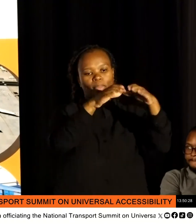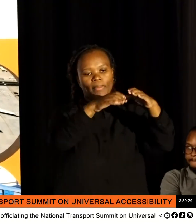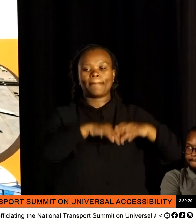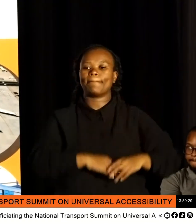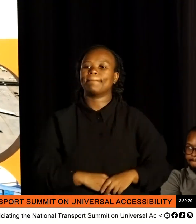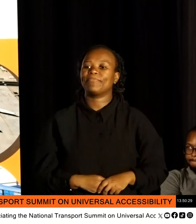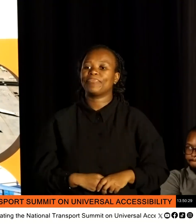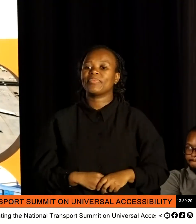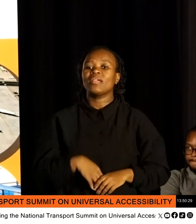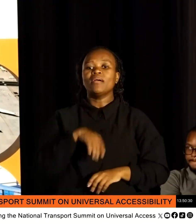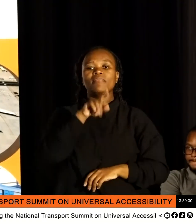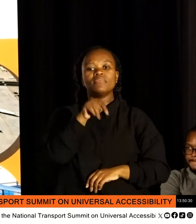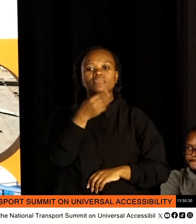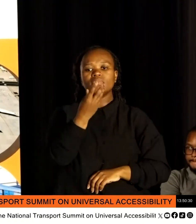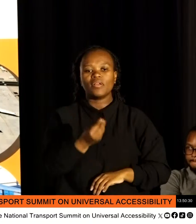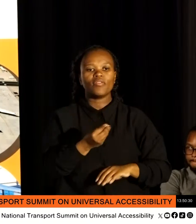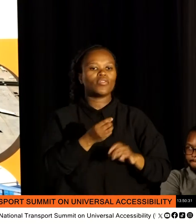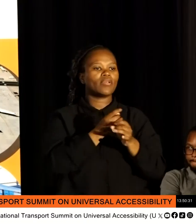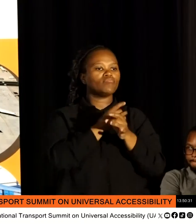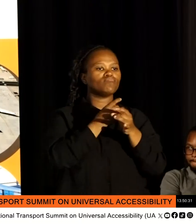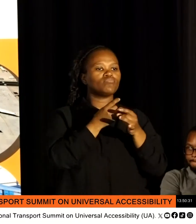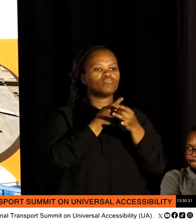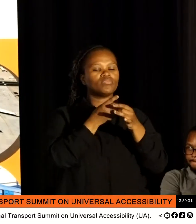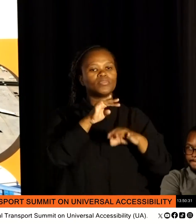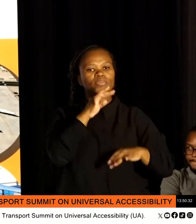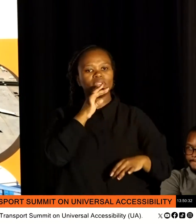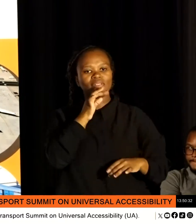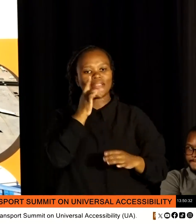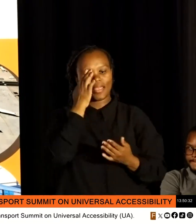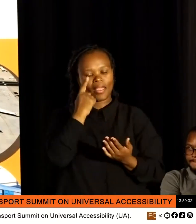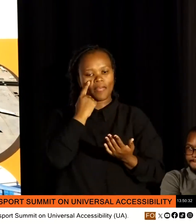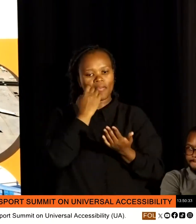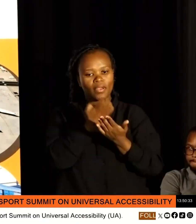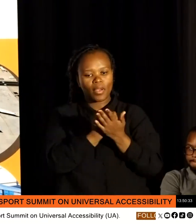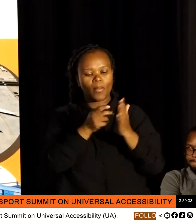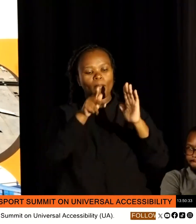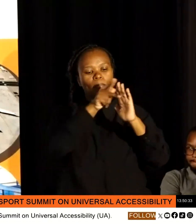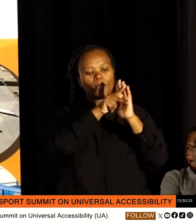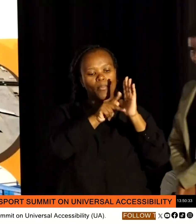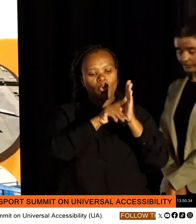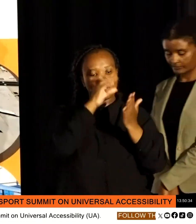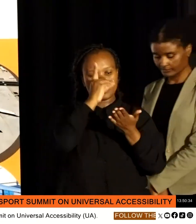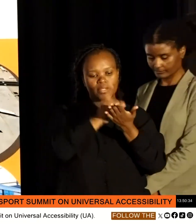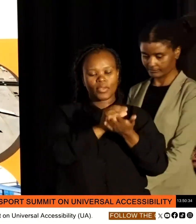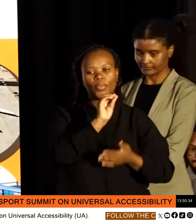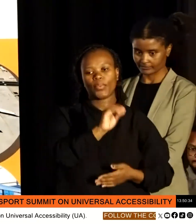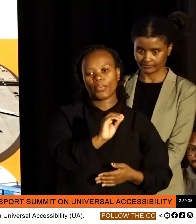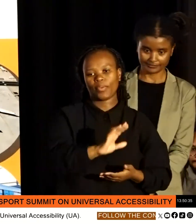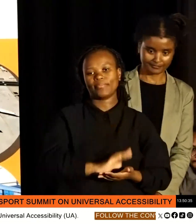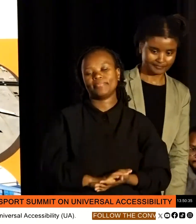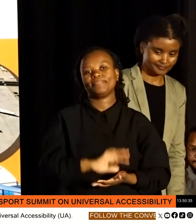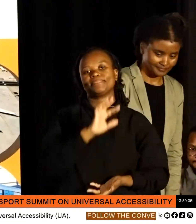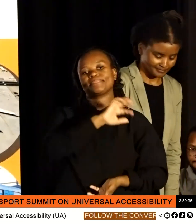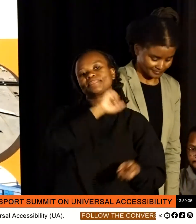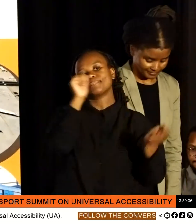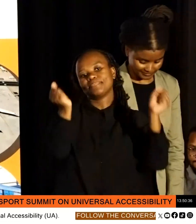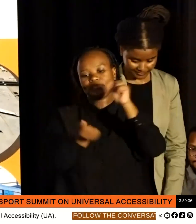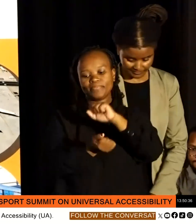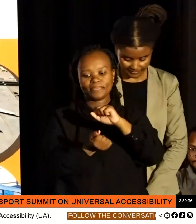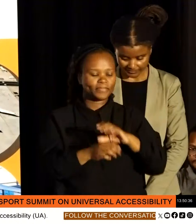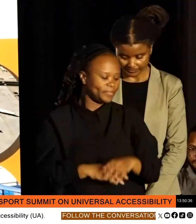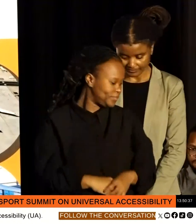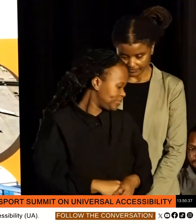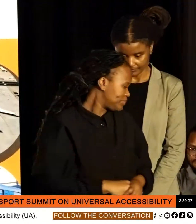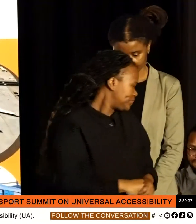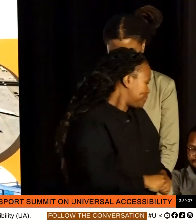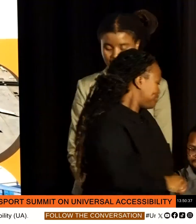filling the knowledge gaps and informing evidence-based policy decisions. In closing, let us heed the call for